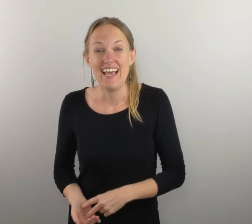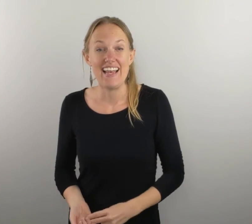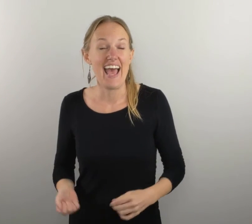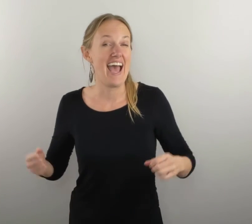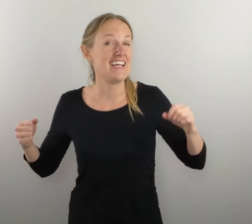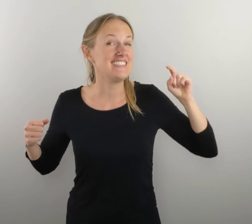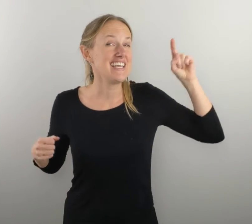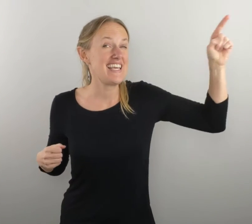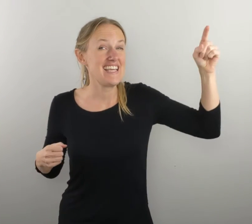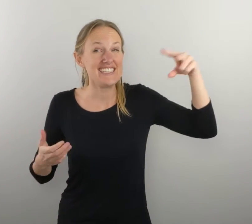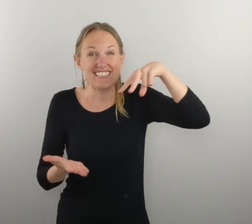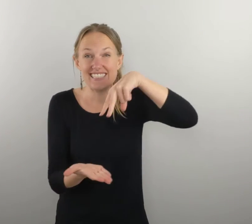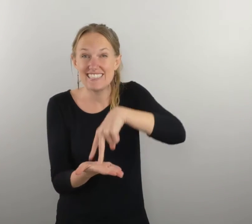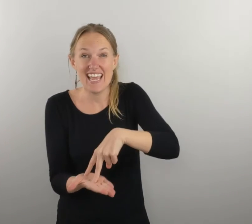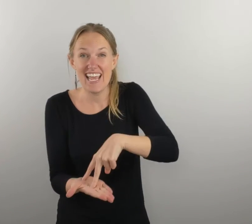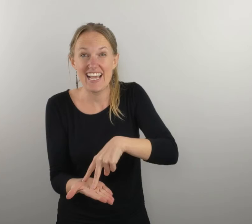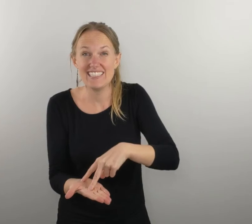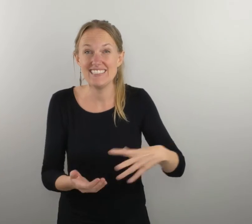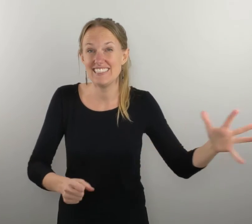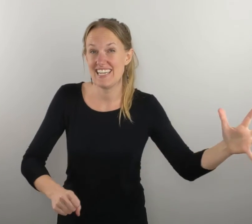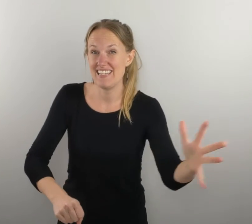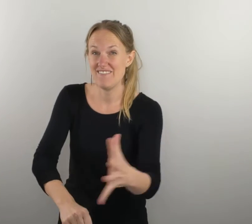And as he stands in